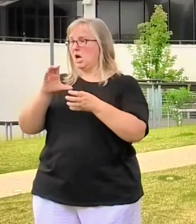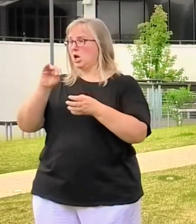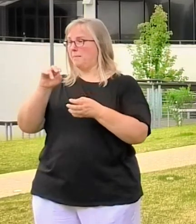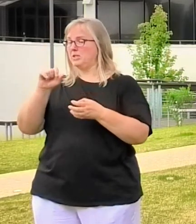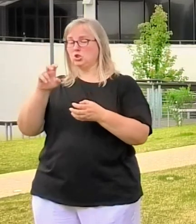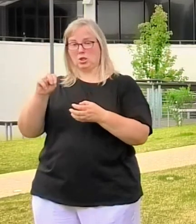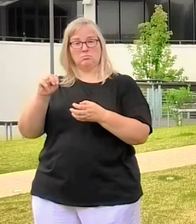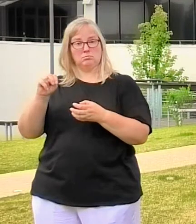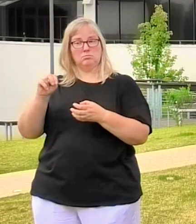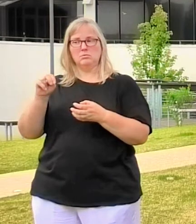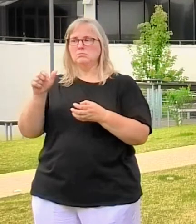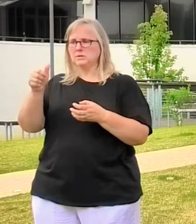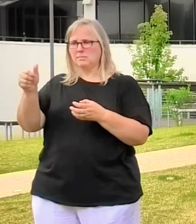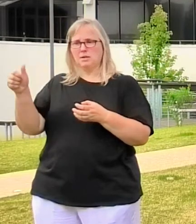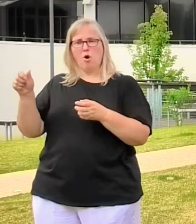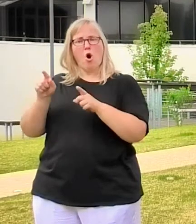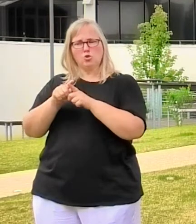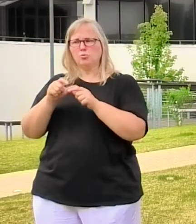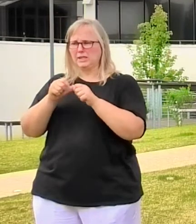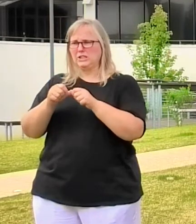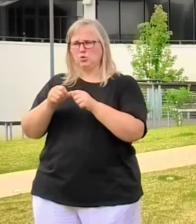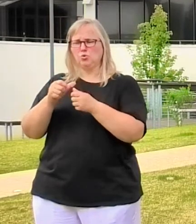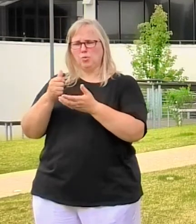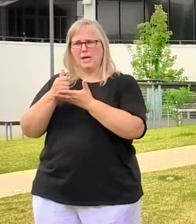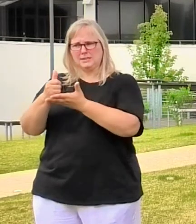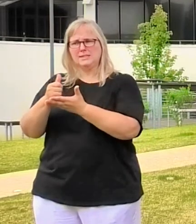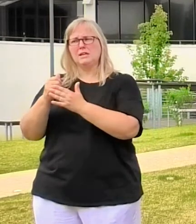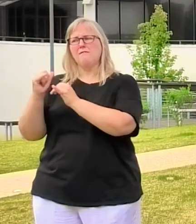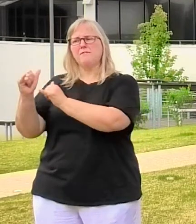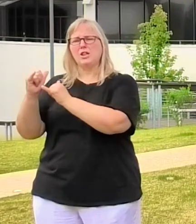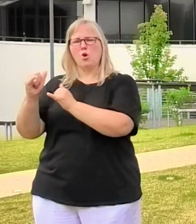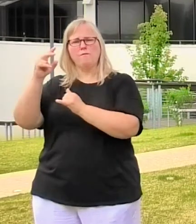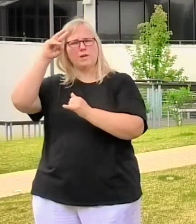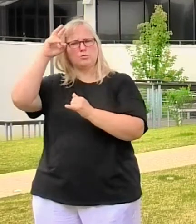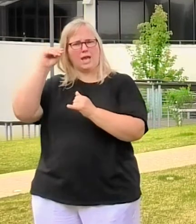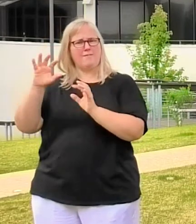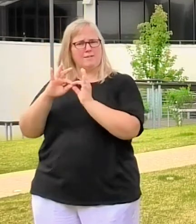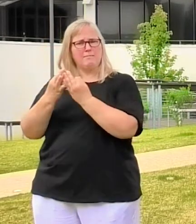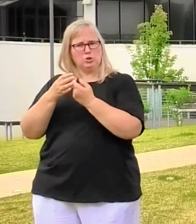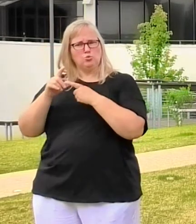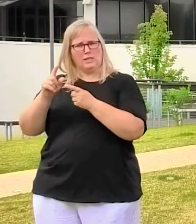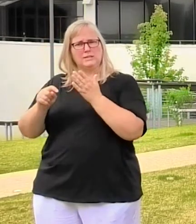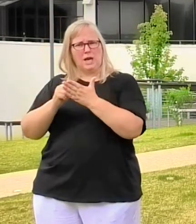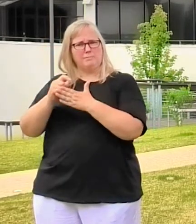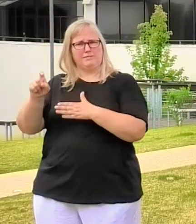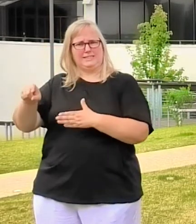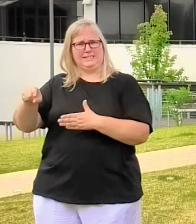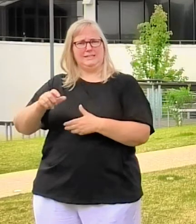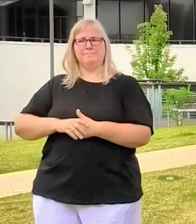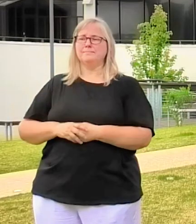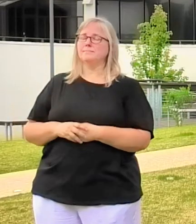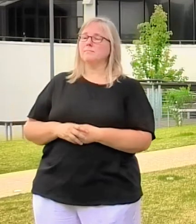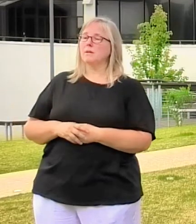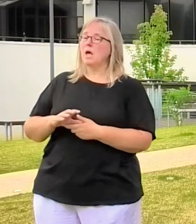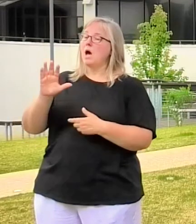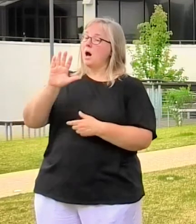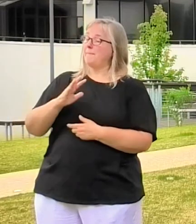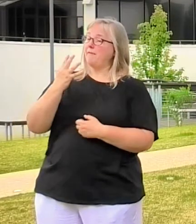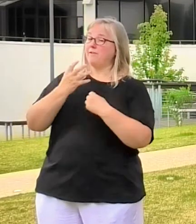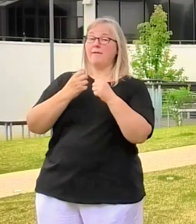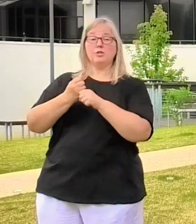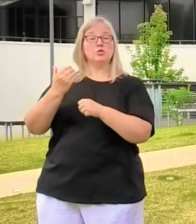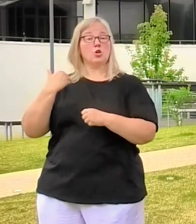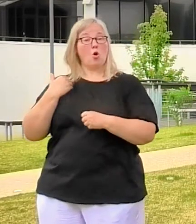also continue to assist fellow veterans and their families in time of need. About 5 years ago,